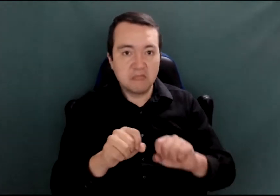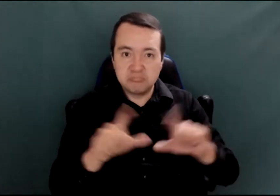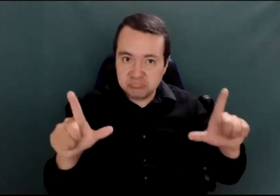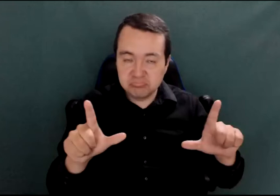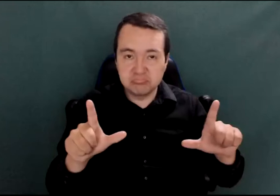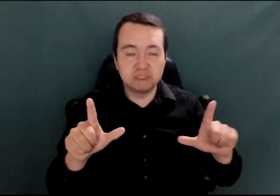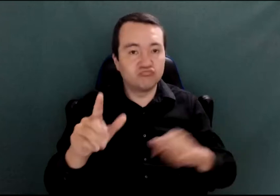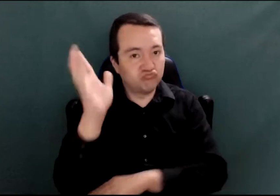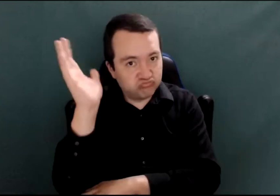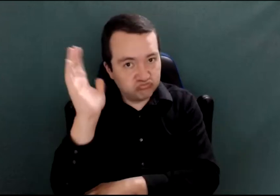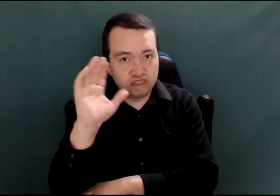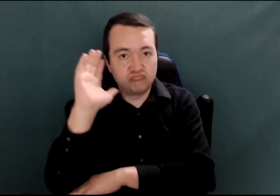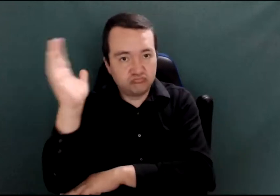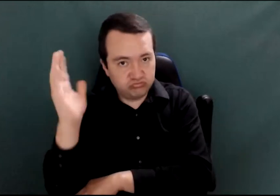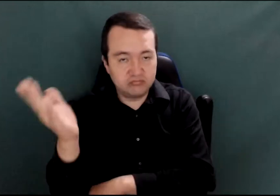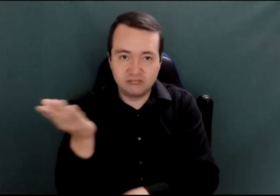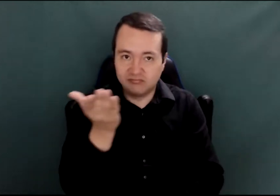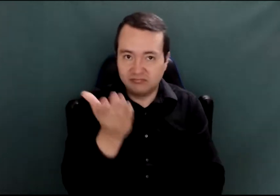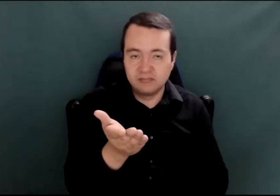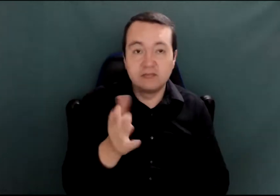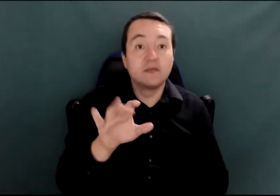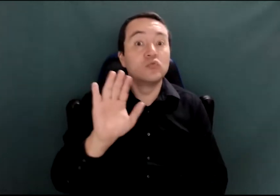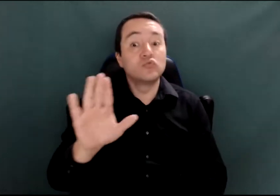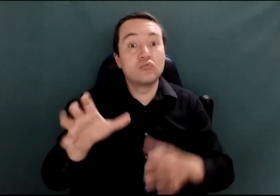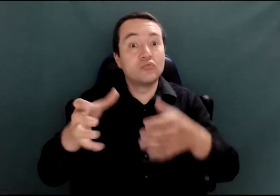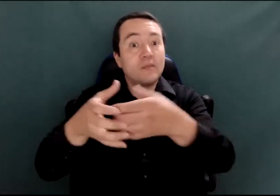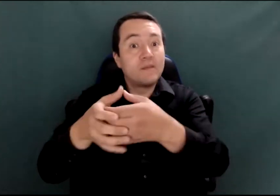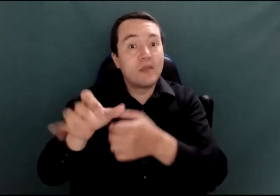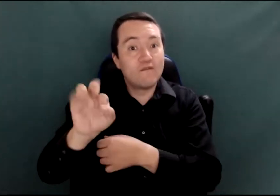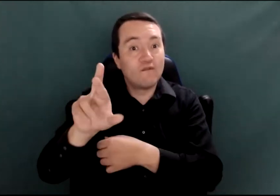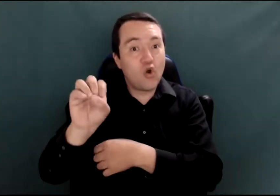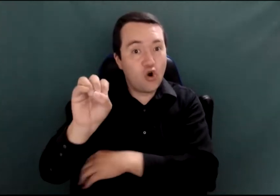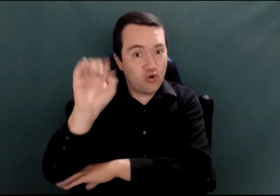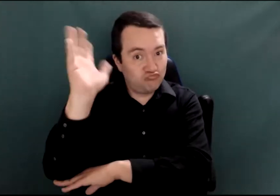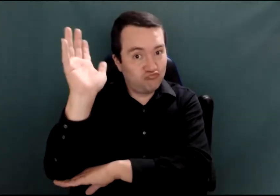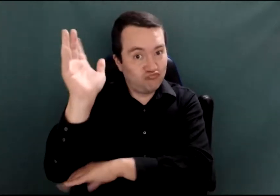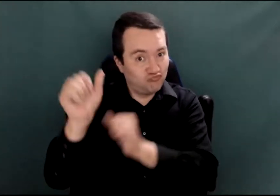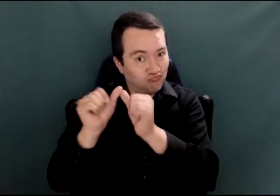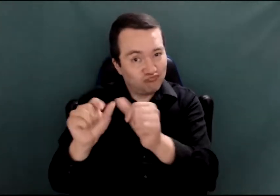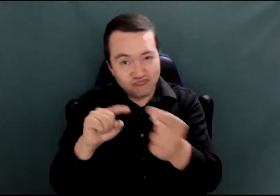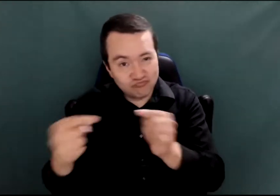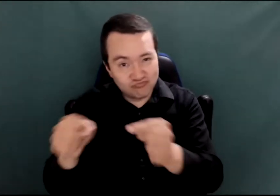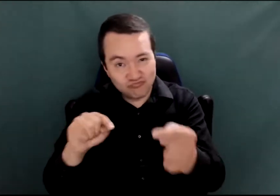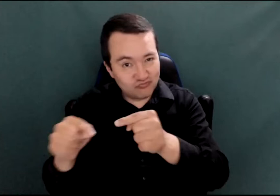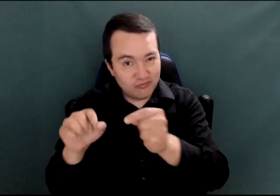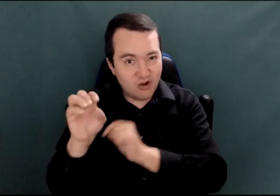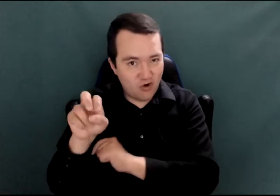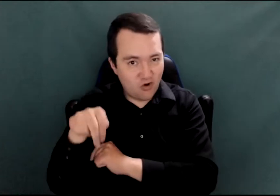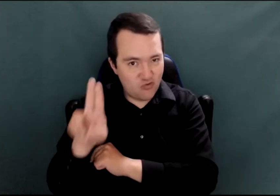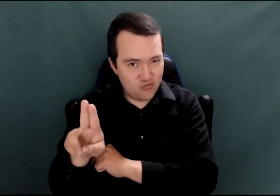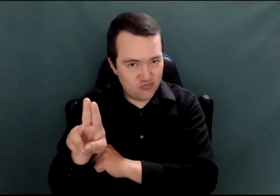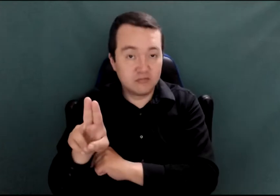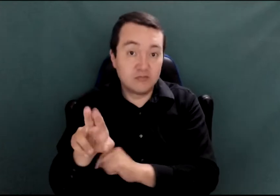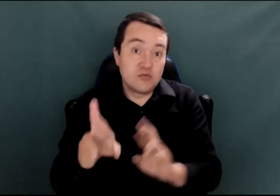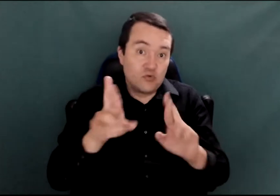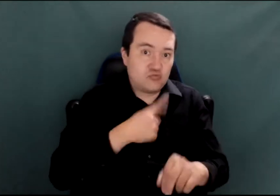I would like to thank everyone who has opened the event, and I also thank the Permanent Forum, and thank